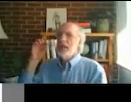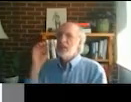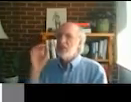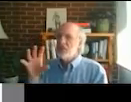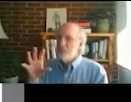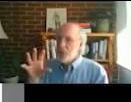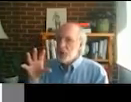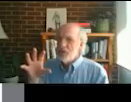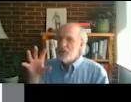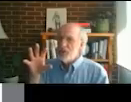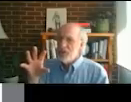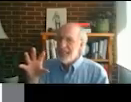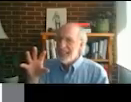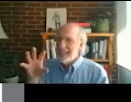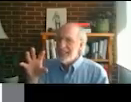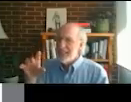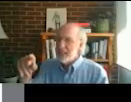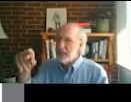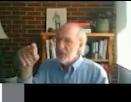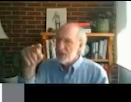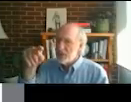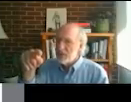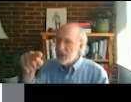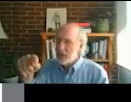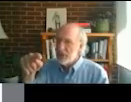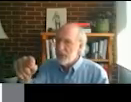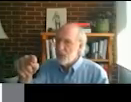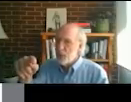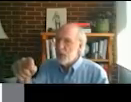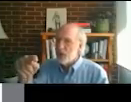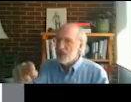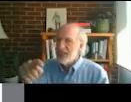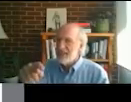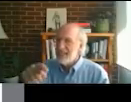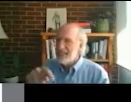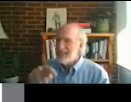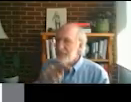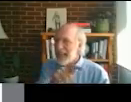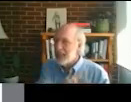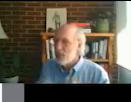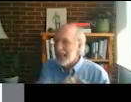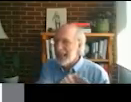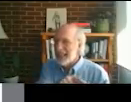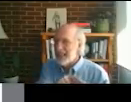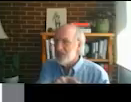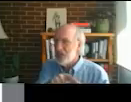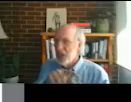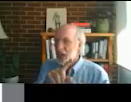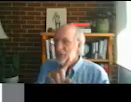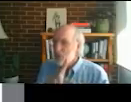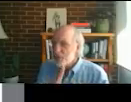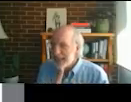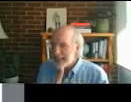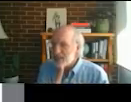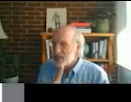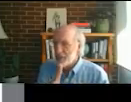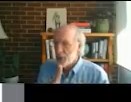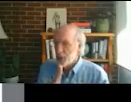to expose you to the idea that there are some very formal, systematic ways